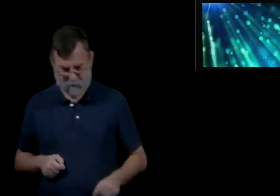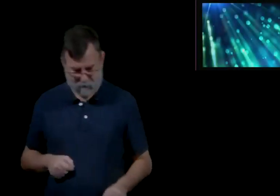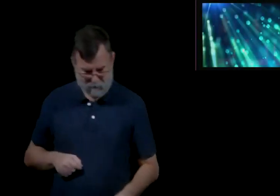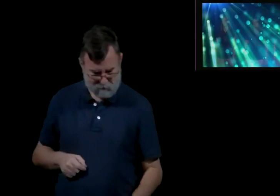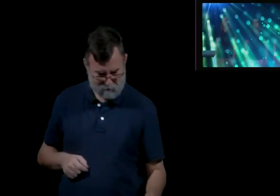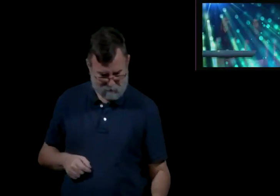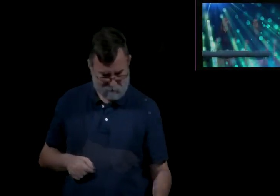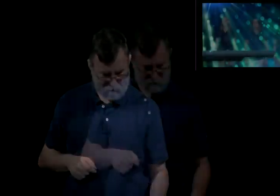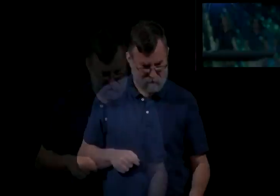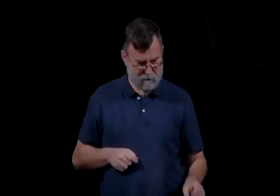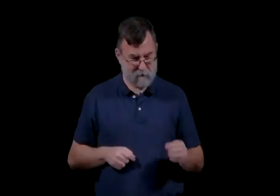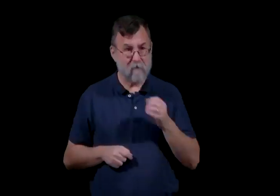Here's another song of worship.